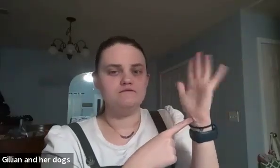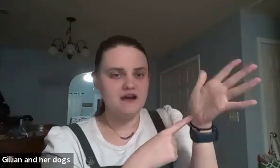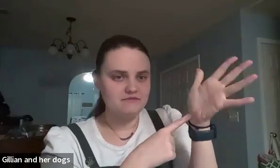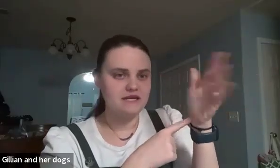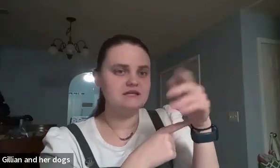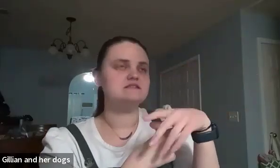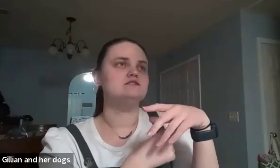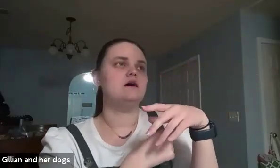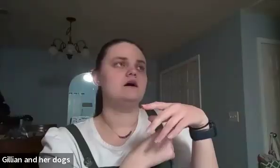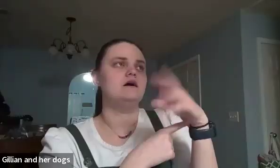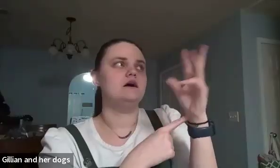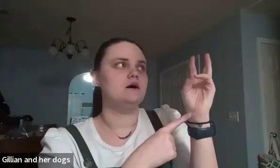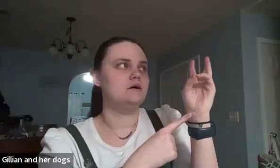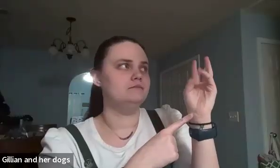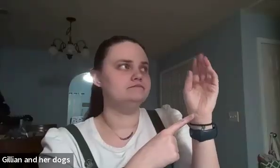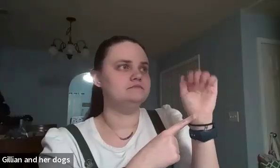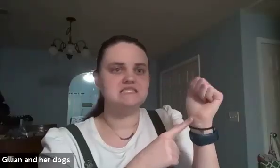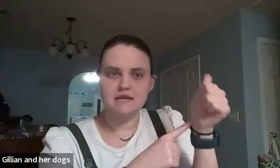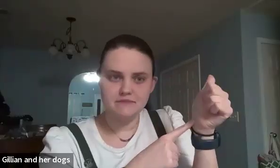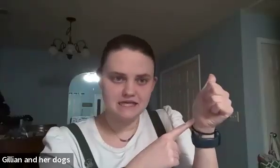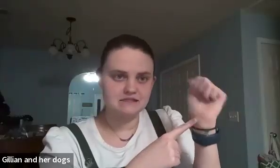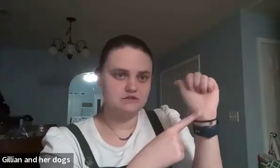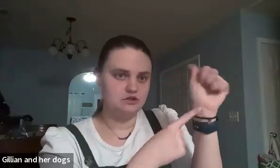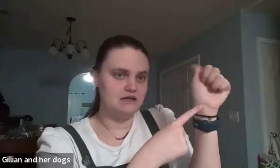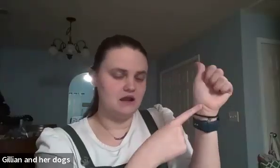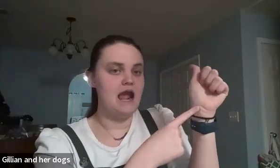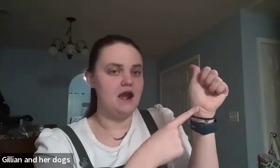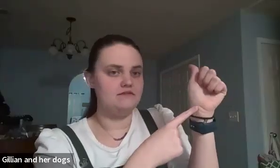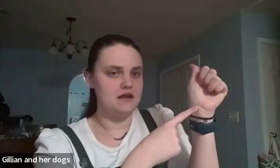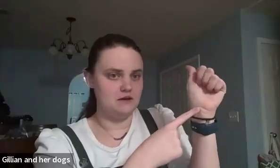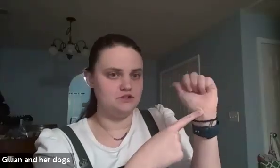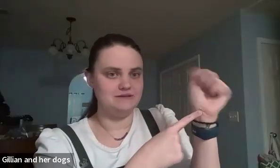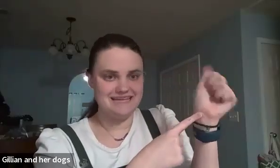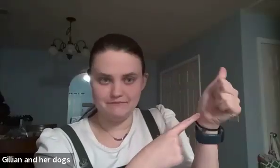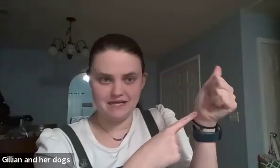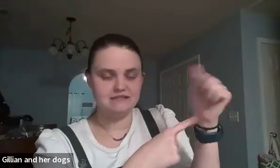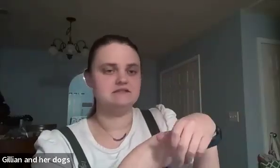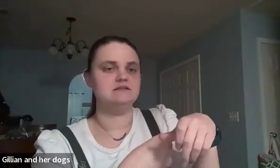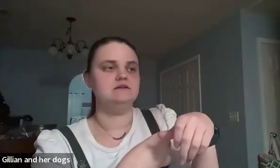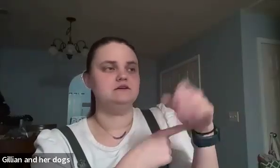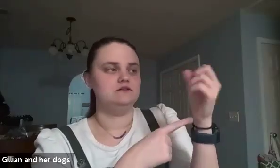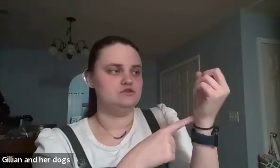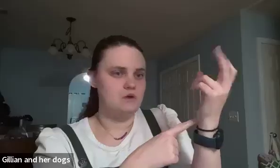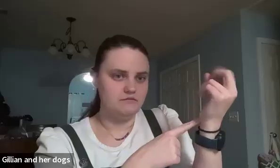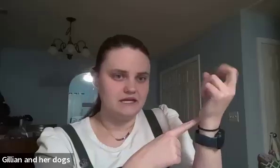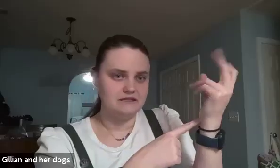So 5 minutes, 10 minutes, you can kind of add that number to it. 10 minutes, 12